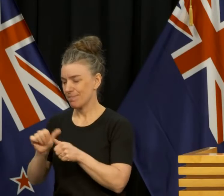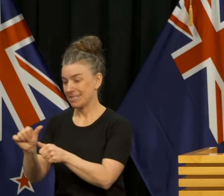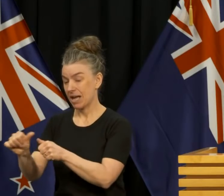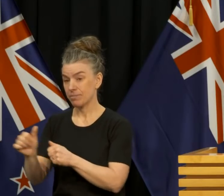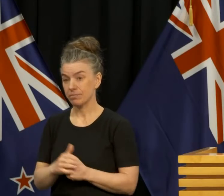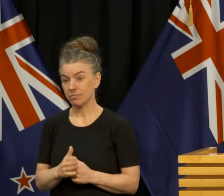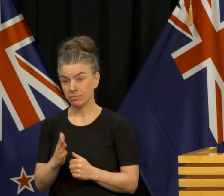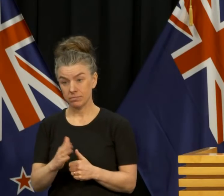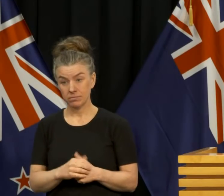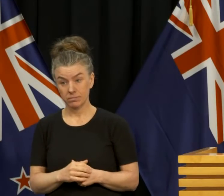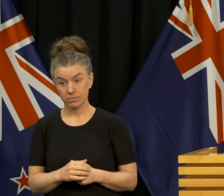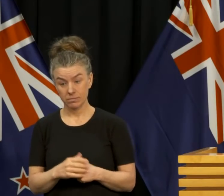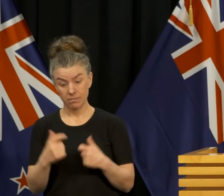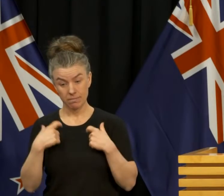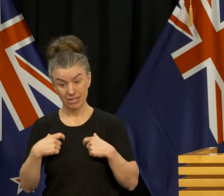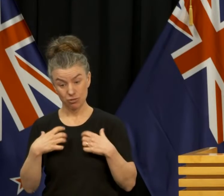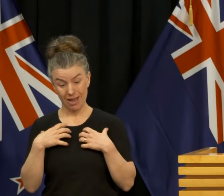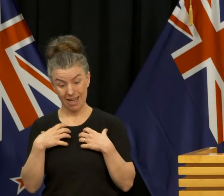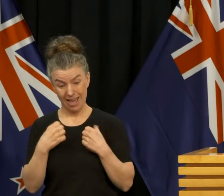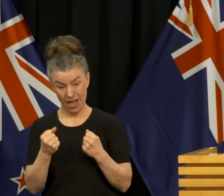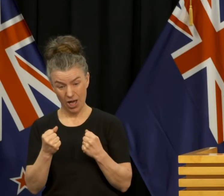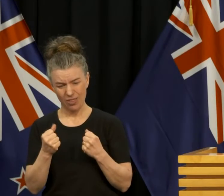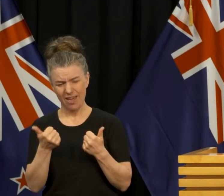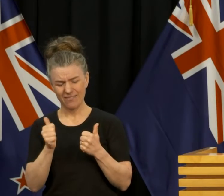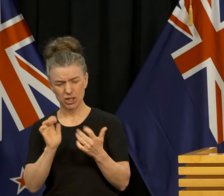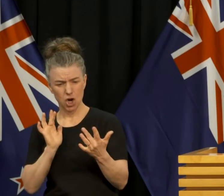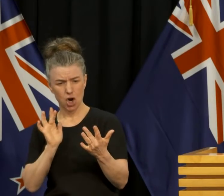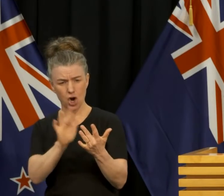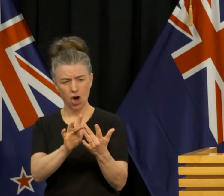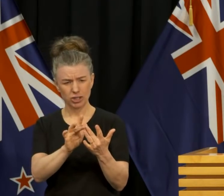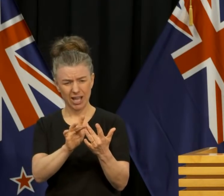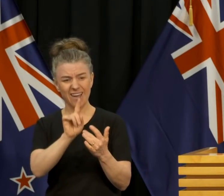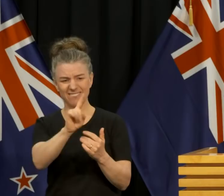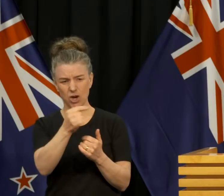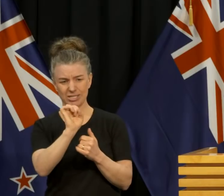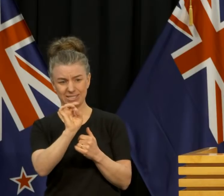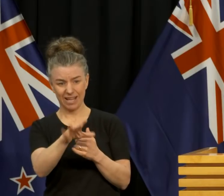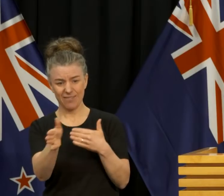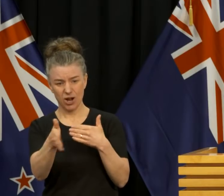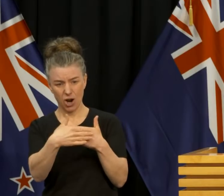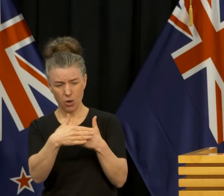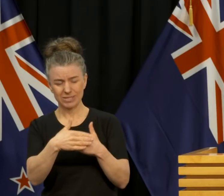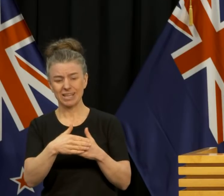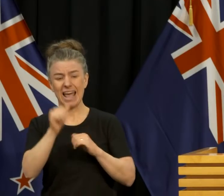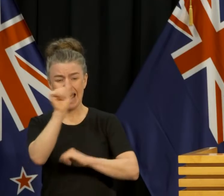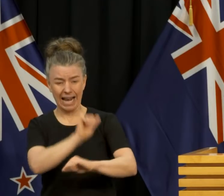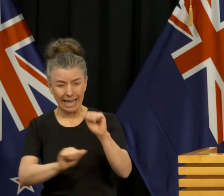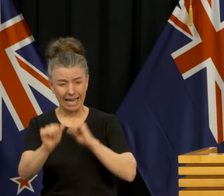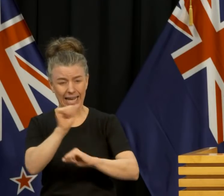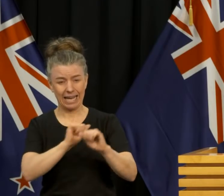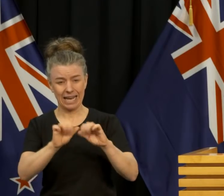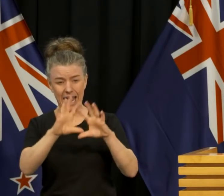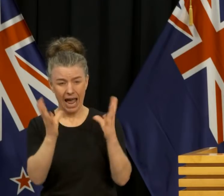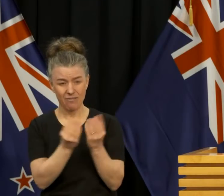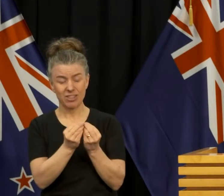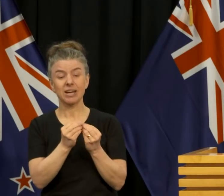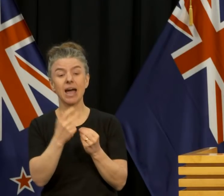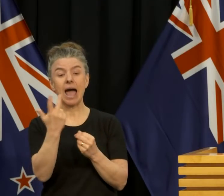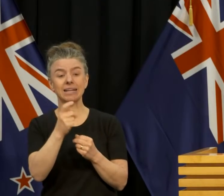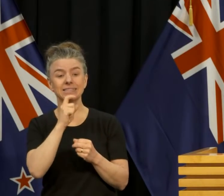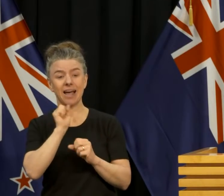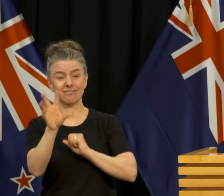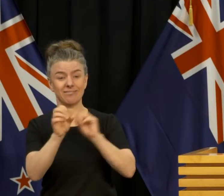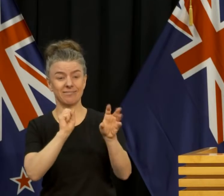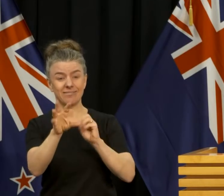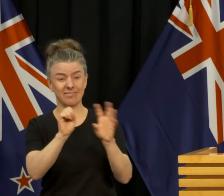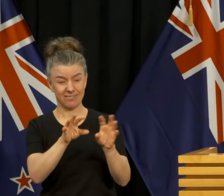that the Ministry of Health then contacted Countdown after they'd closed their store, deep cleaned the premises, and off their own bat self-isolated 18 of their